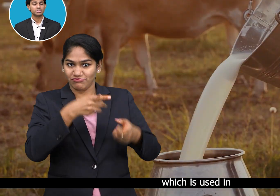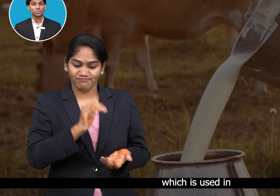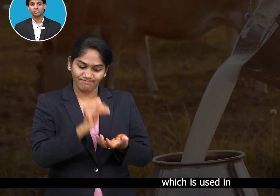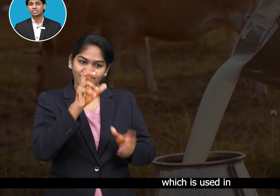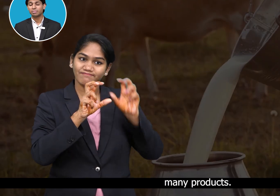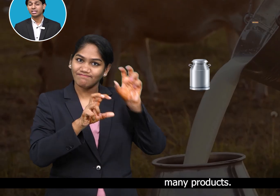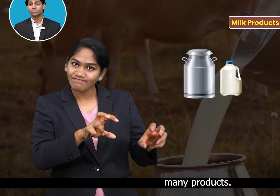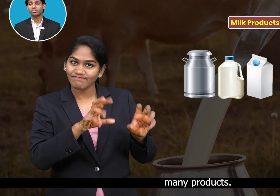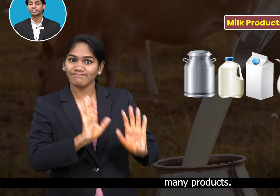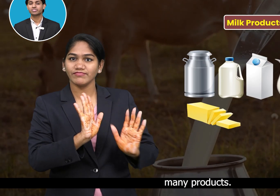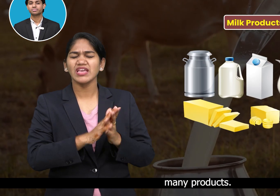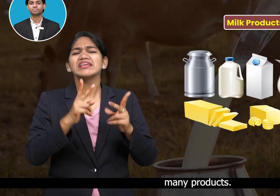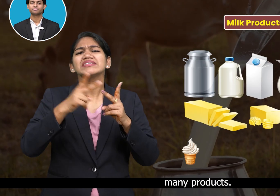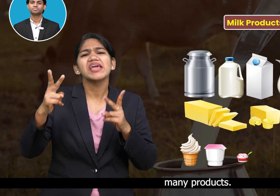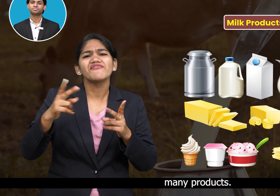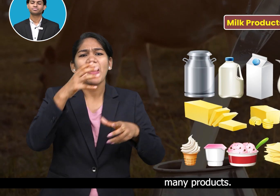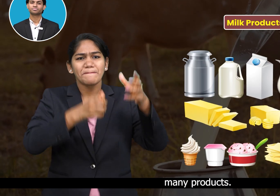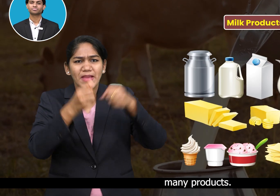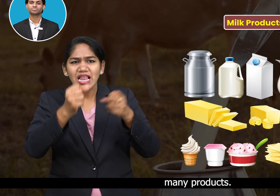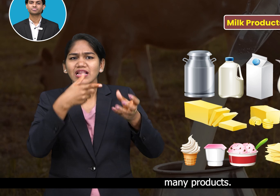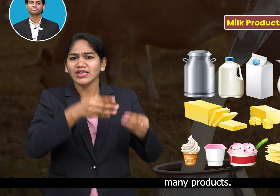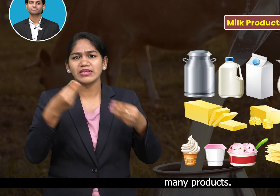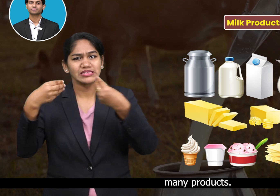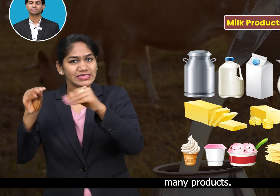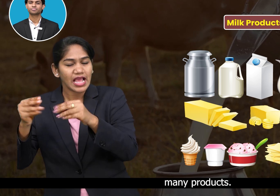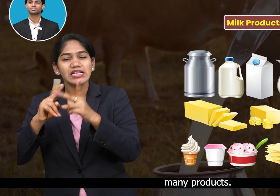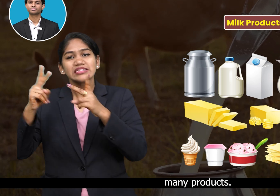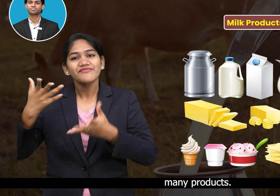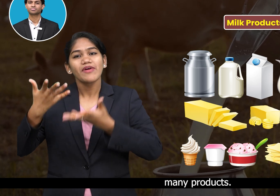which is used in many products.